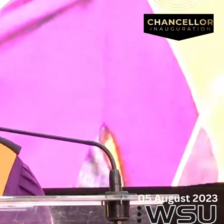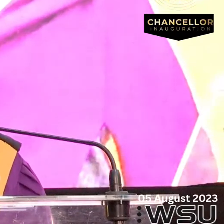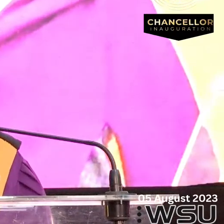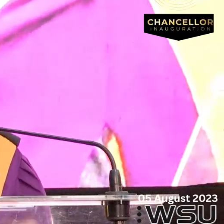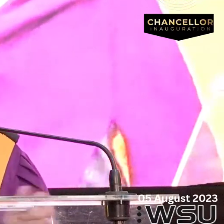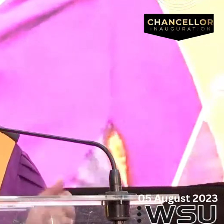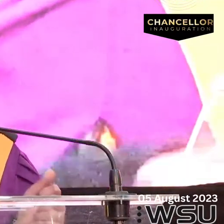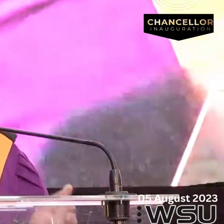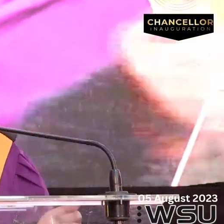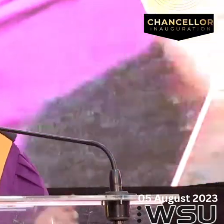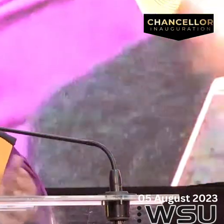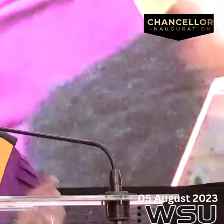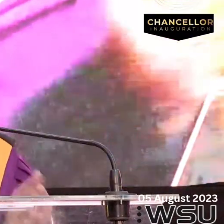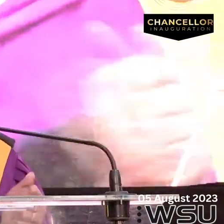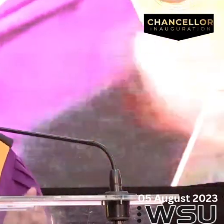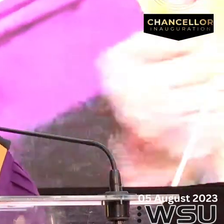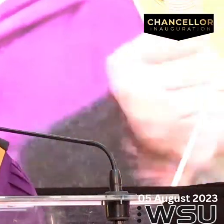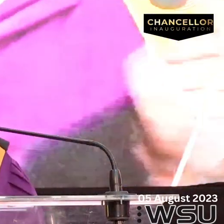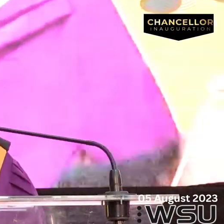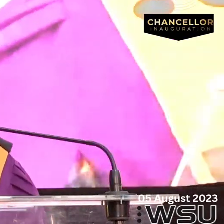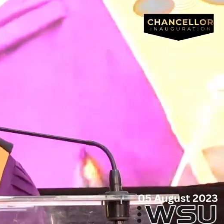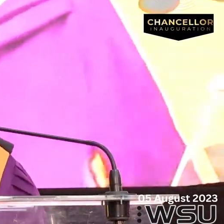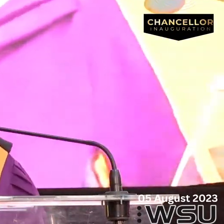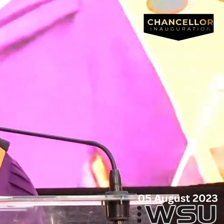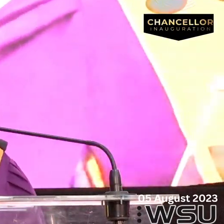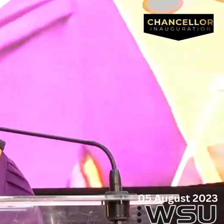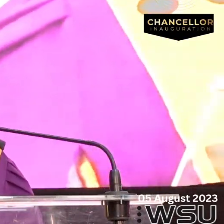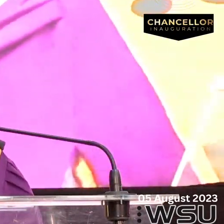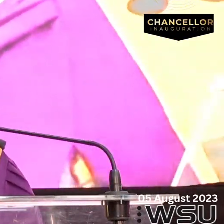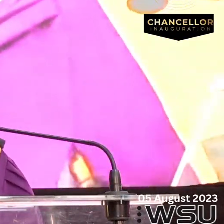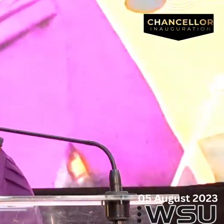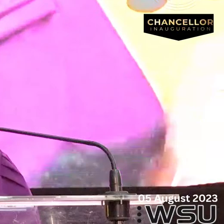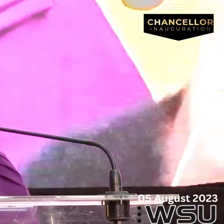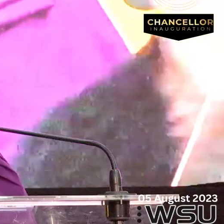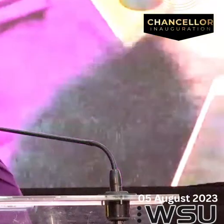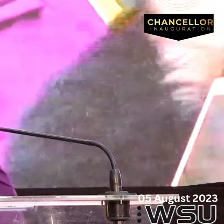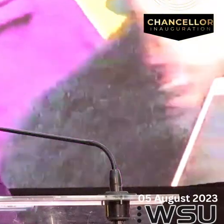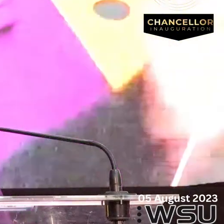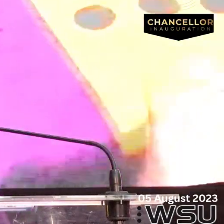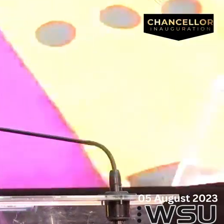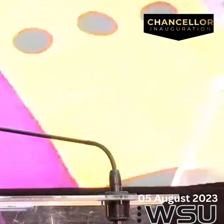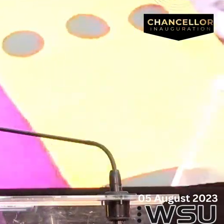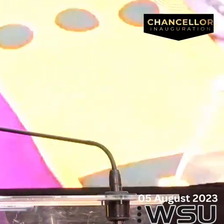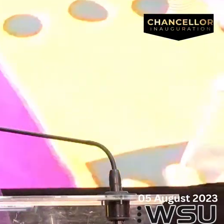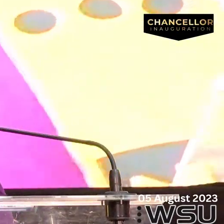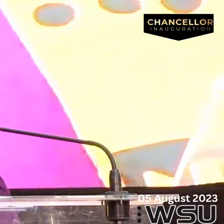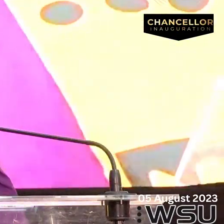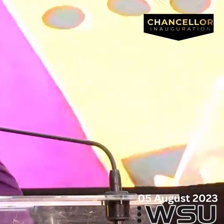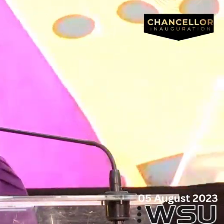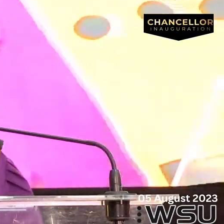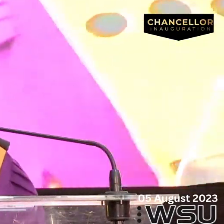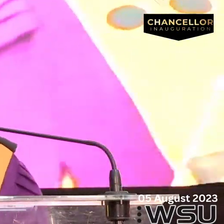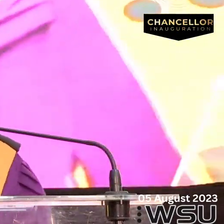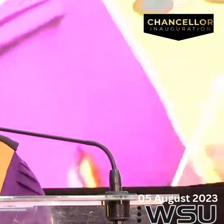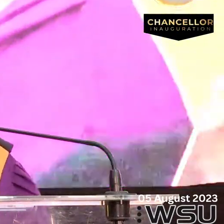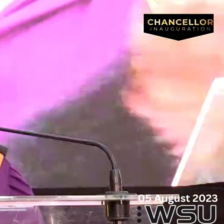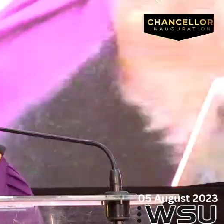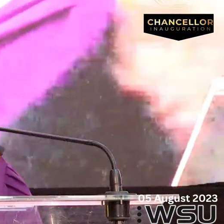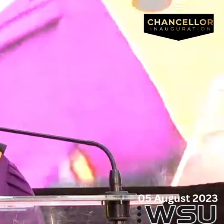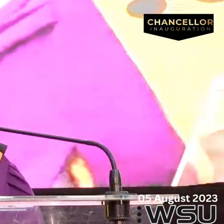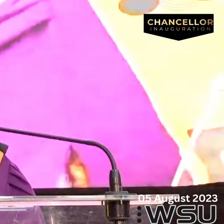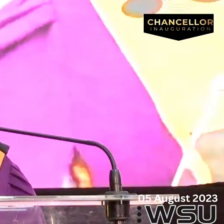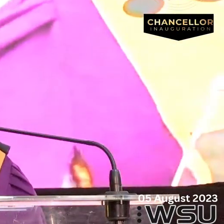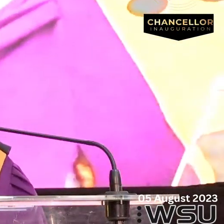It felt like I was in an African university, not at Oxford somewhere in England. And then I listened